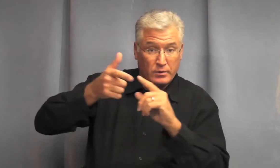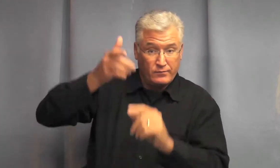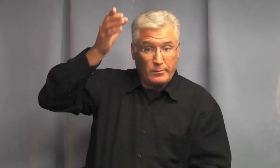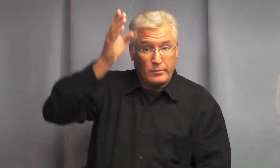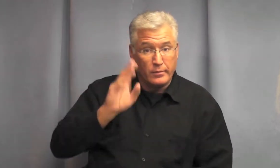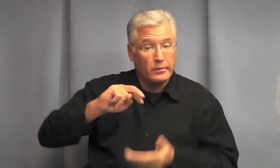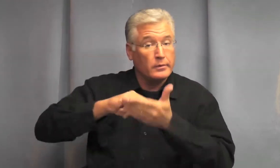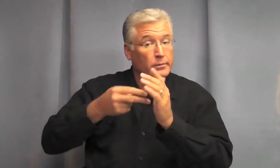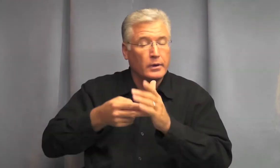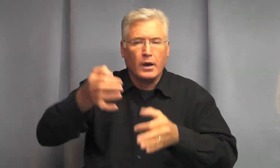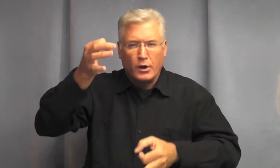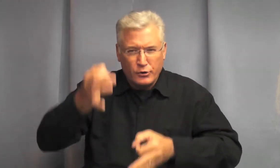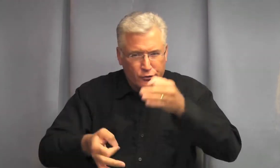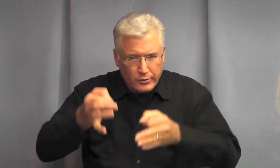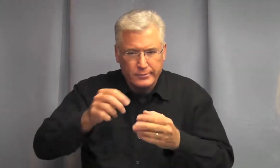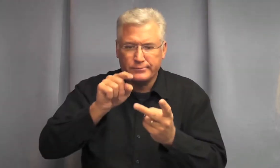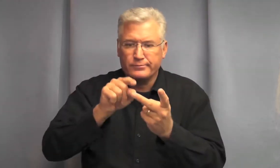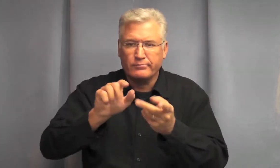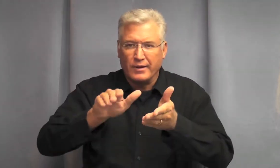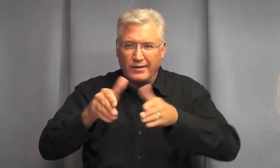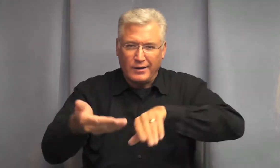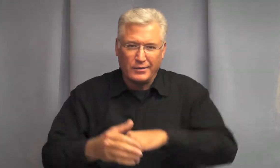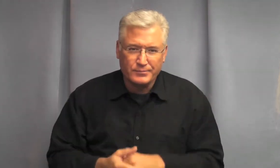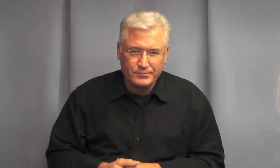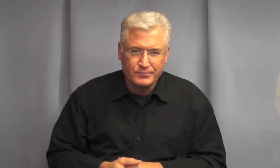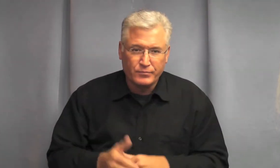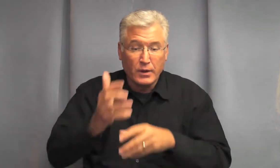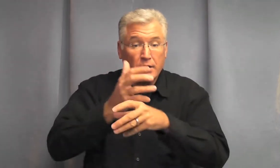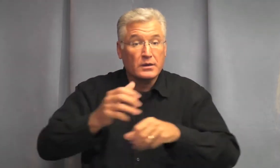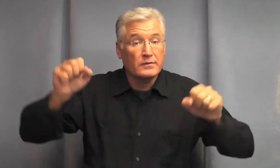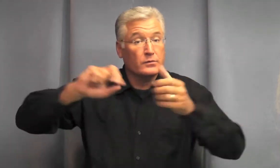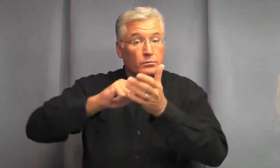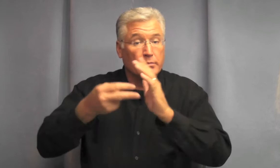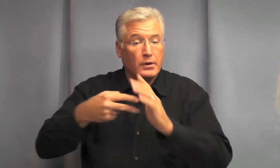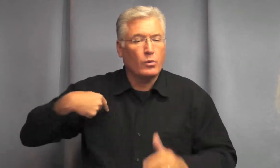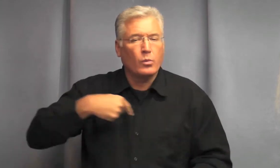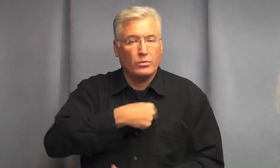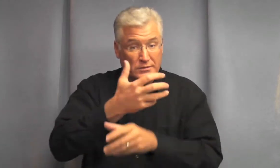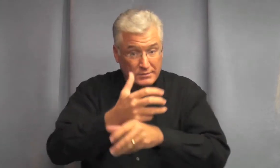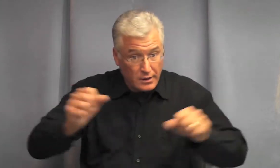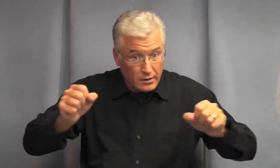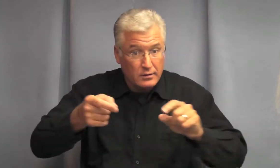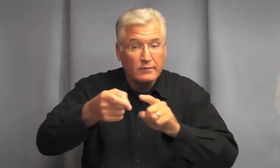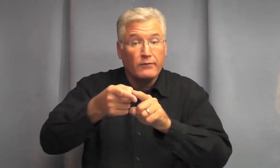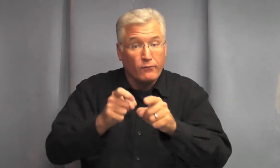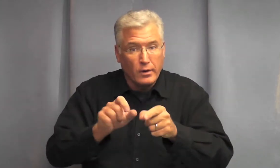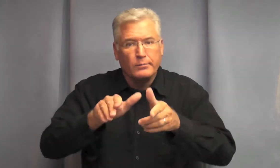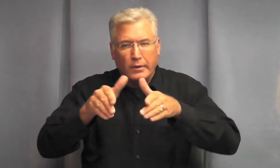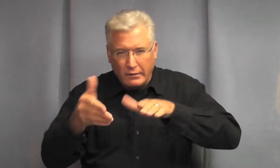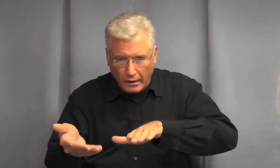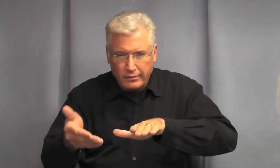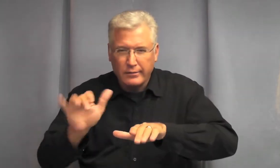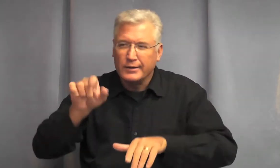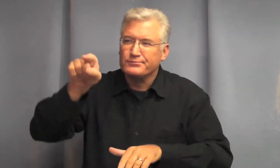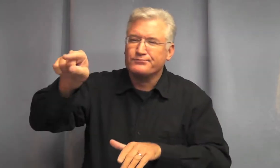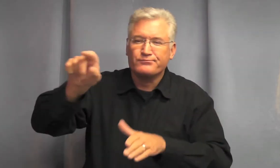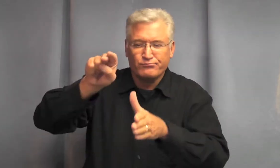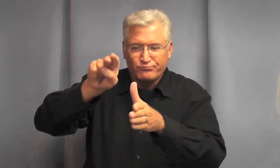etc. Alienation means judgment and death. Salvation means that we have been